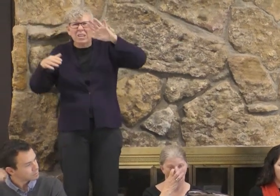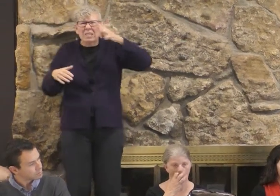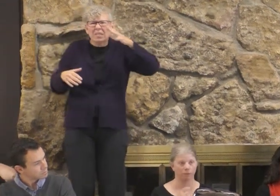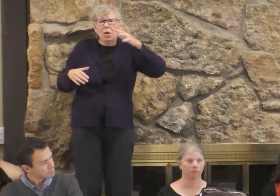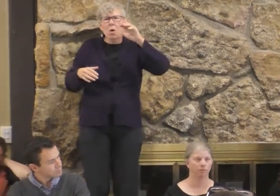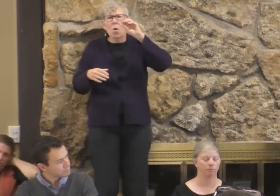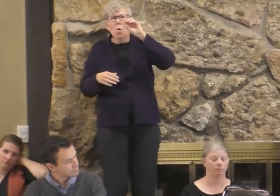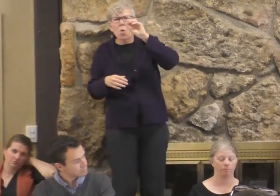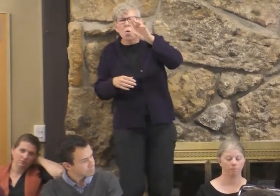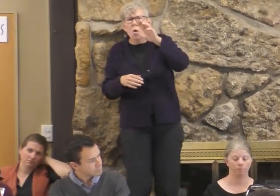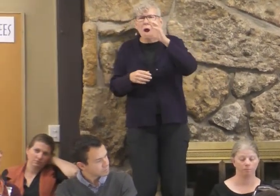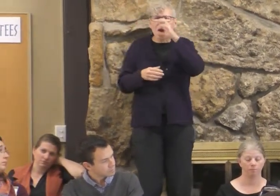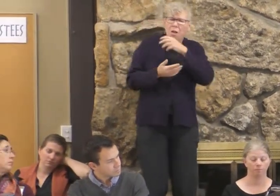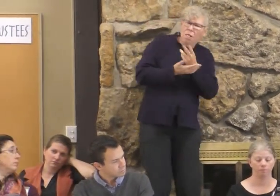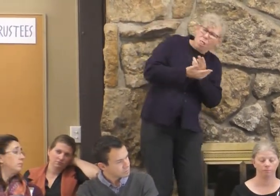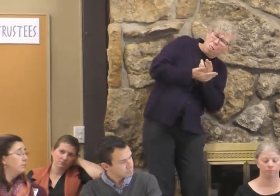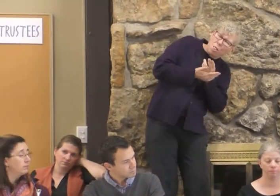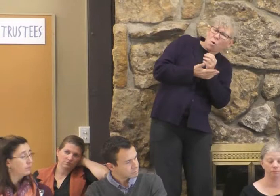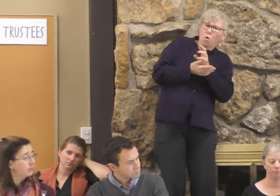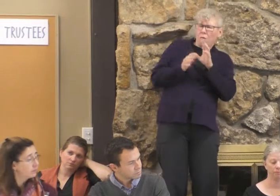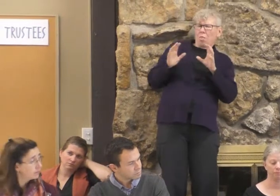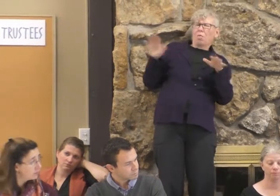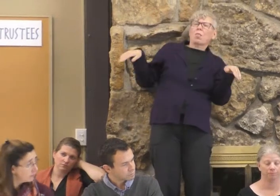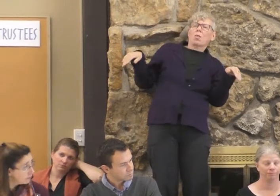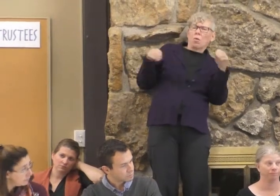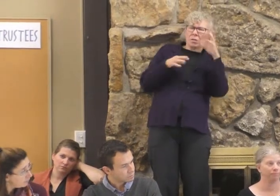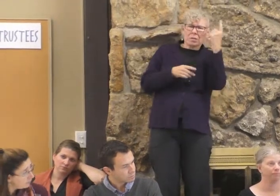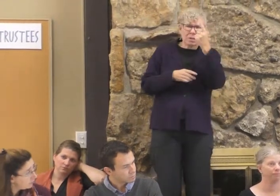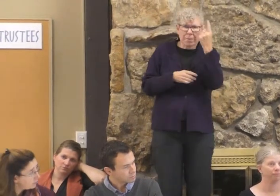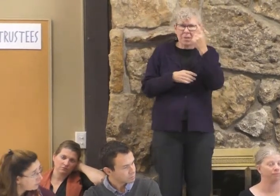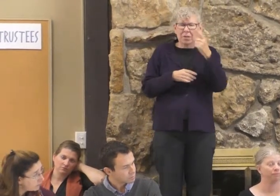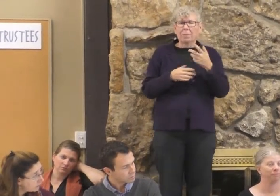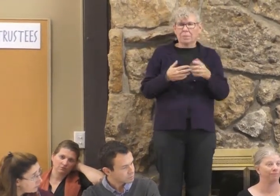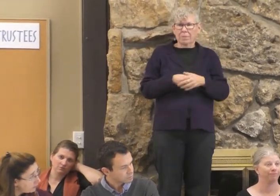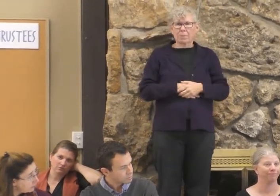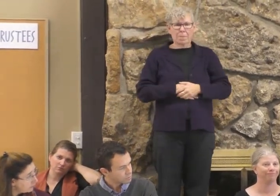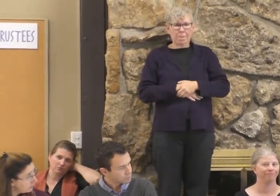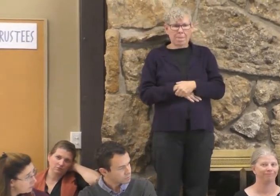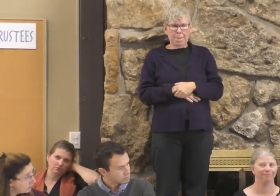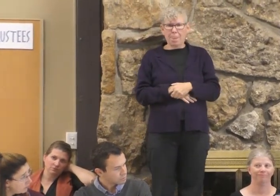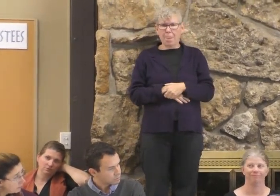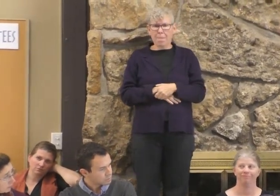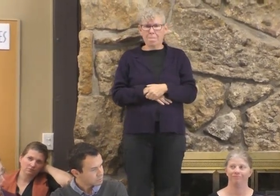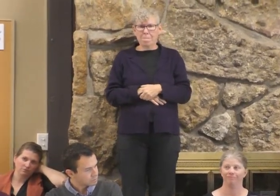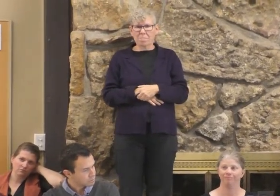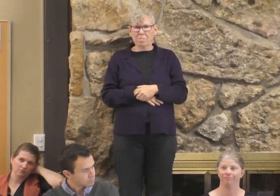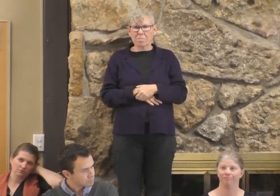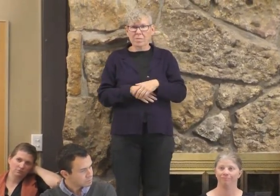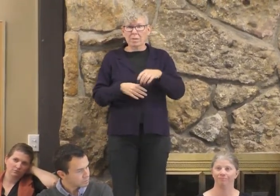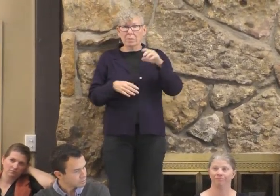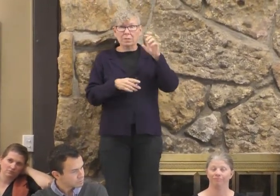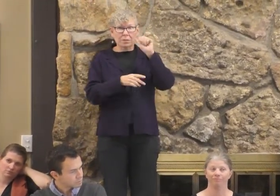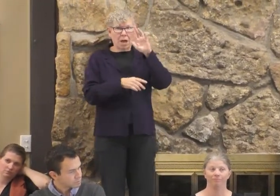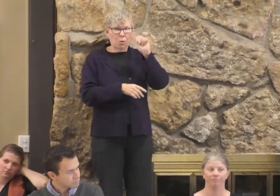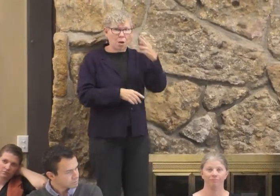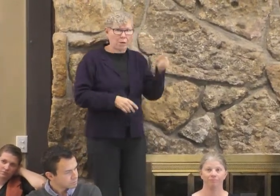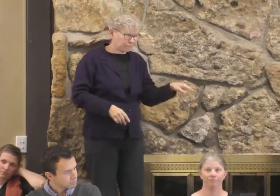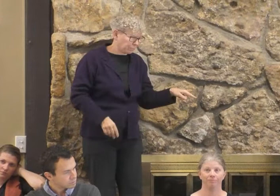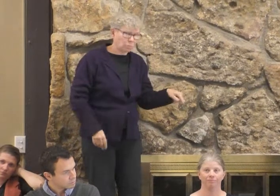One of the things that I've seen with the use of VRI is it's actually being used in a way that's breaking